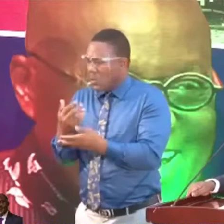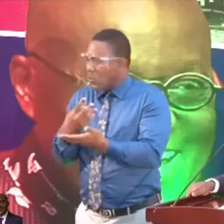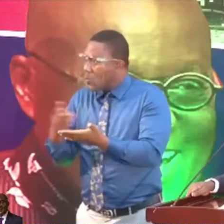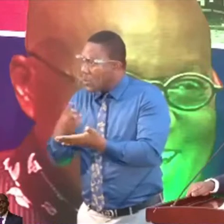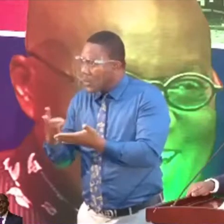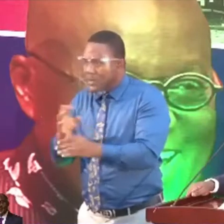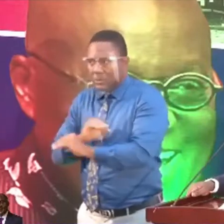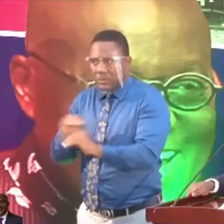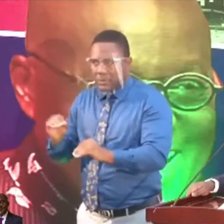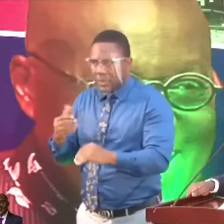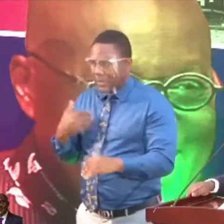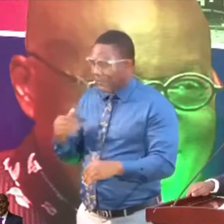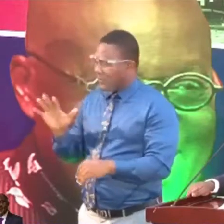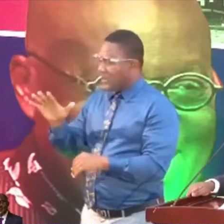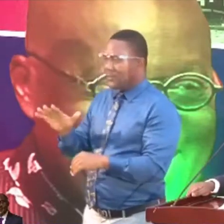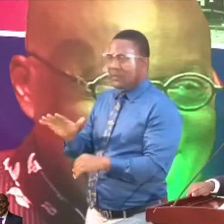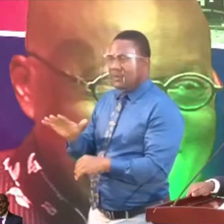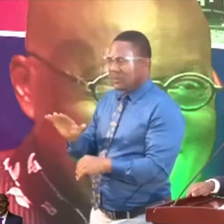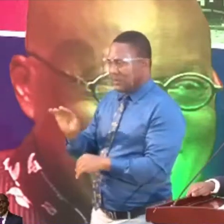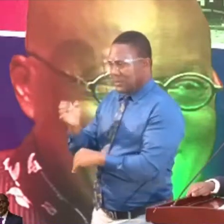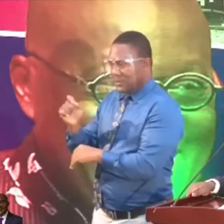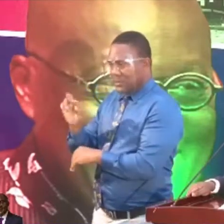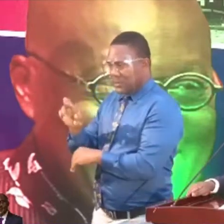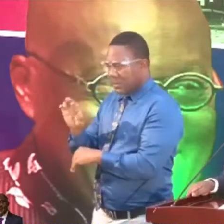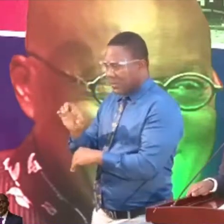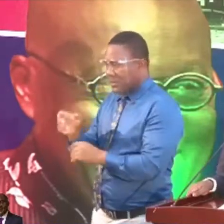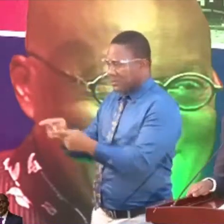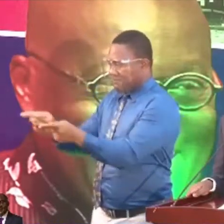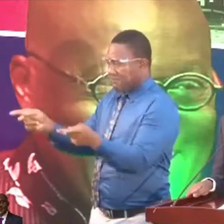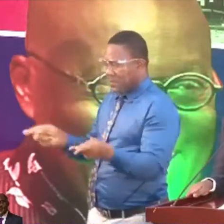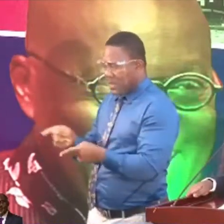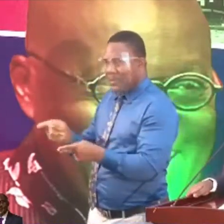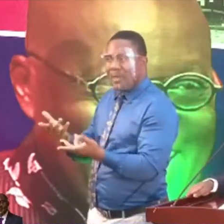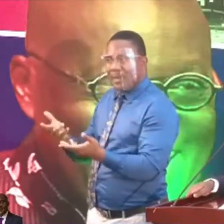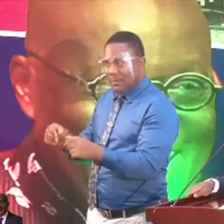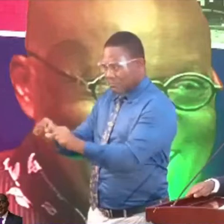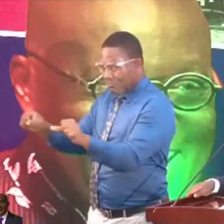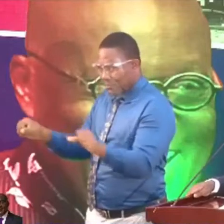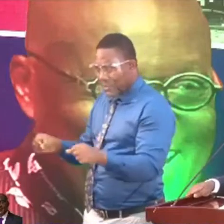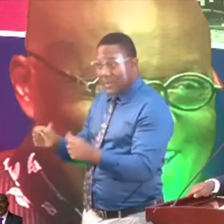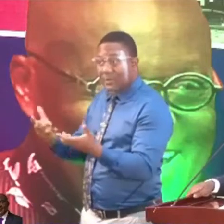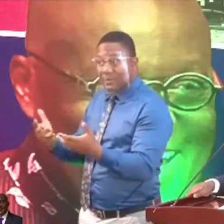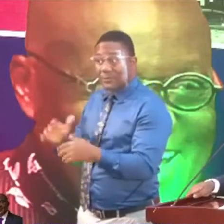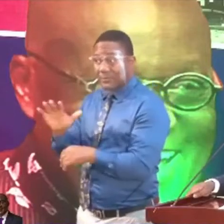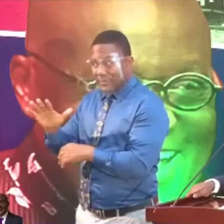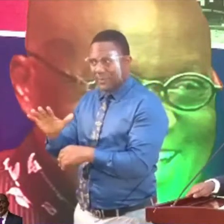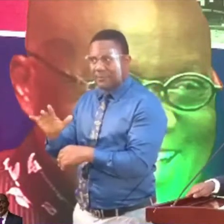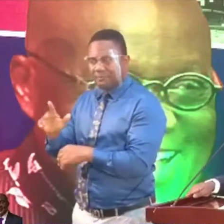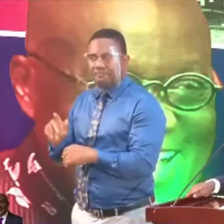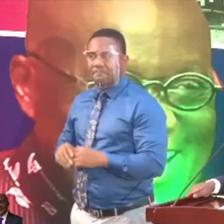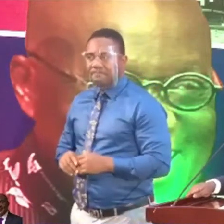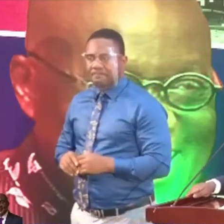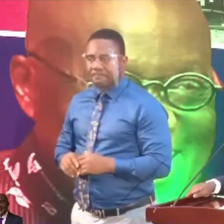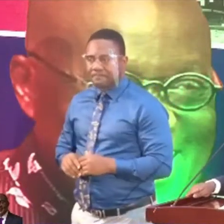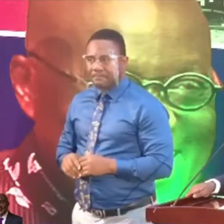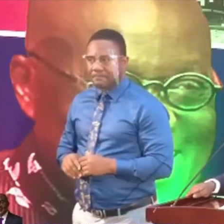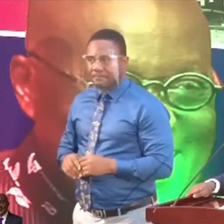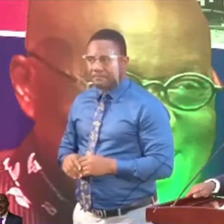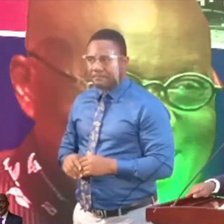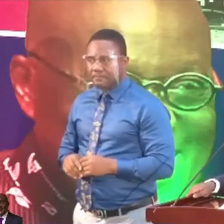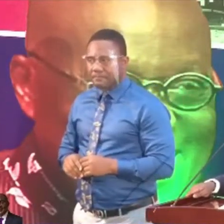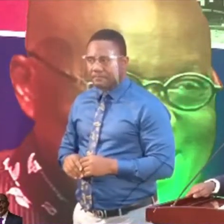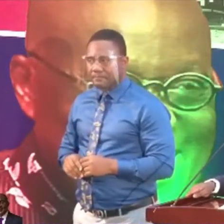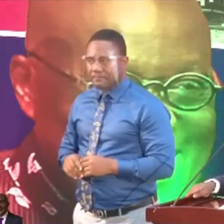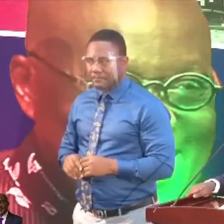5-hectare piece of land at Bawumia, Akumadan, and Bojoase. At the end of 2019, the 3 centers had